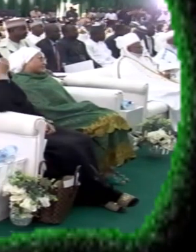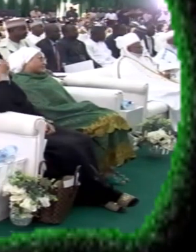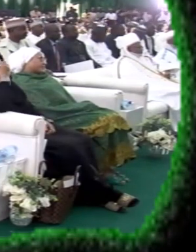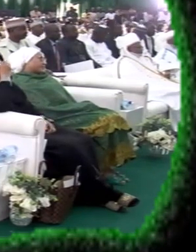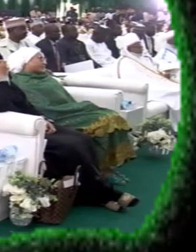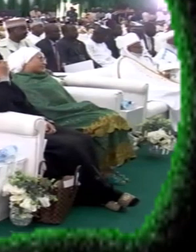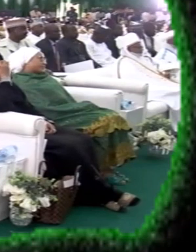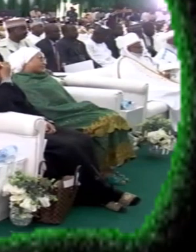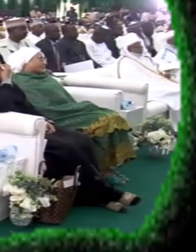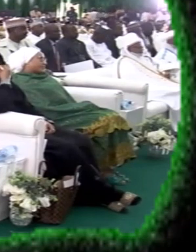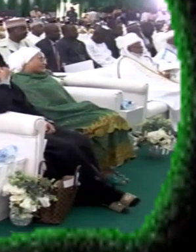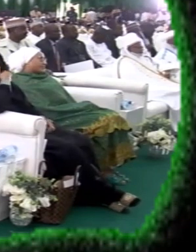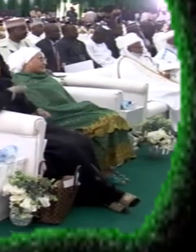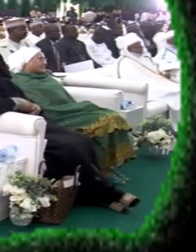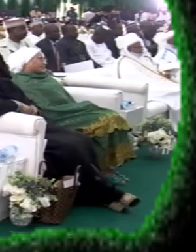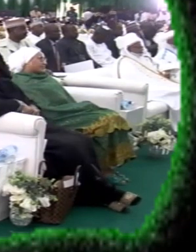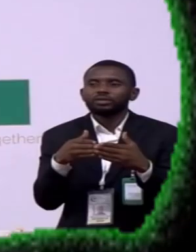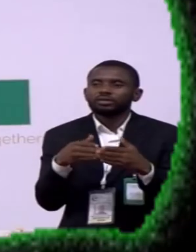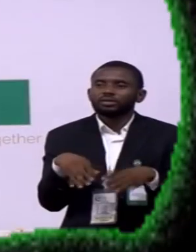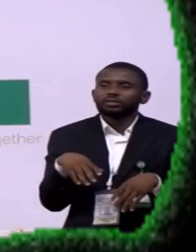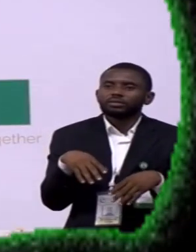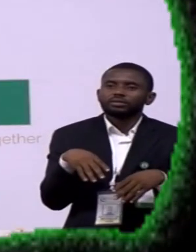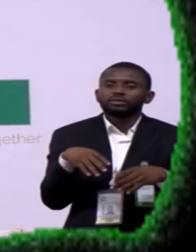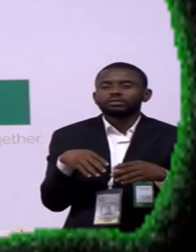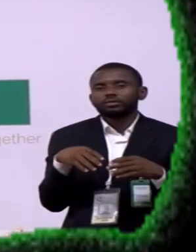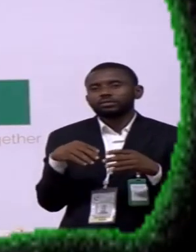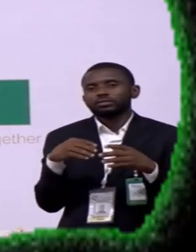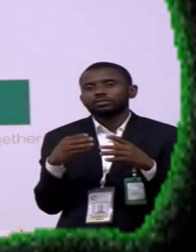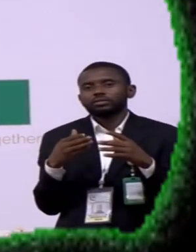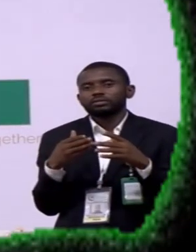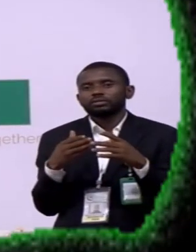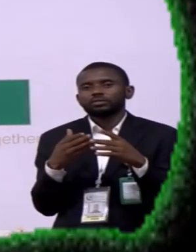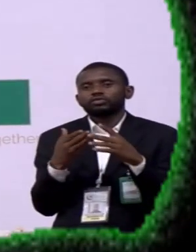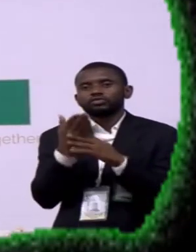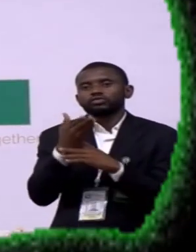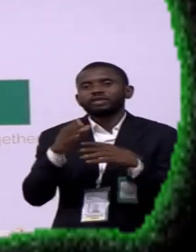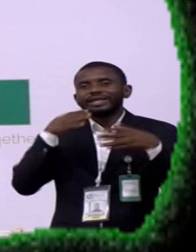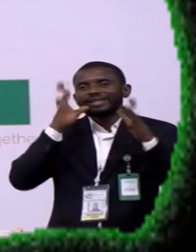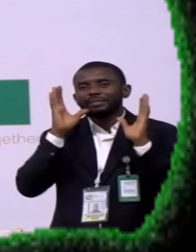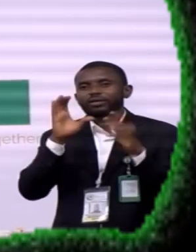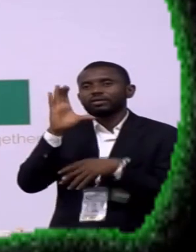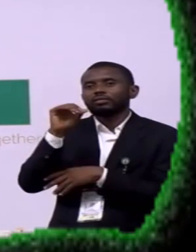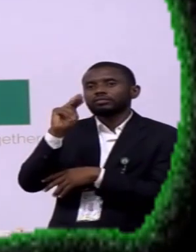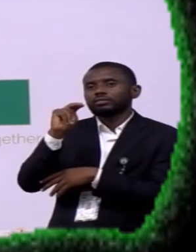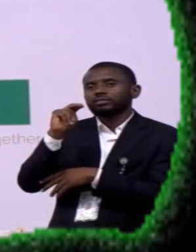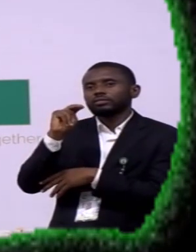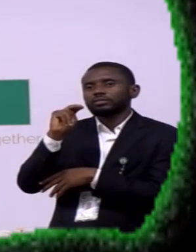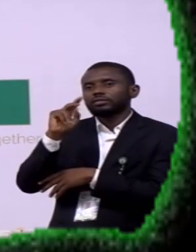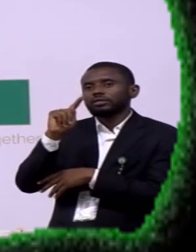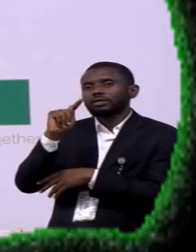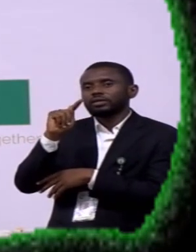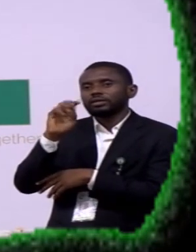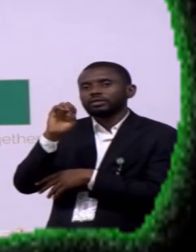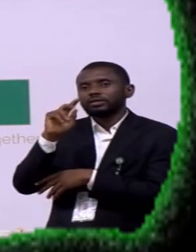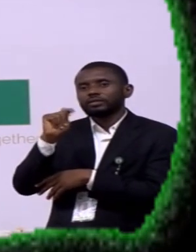leadership within the Islamic context. In addition, I want